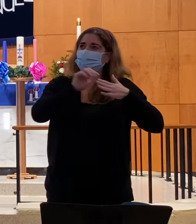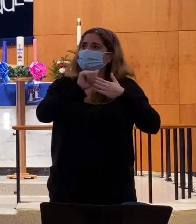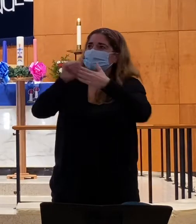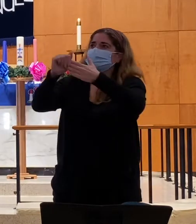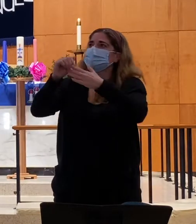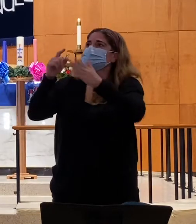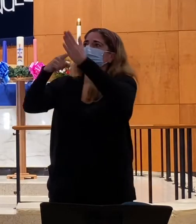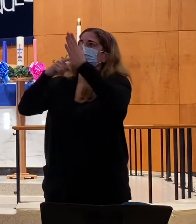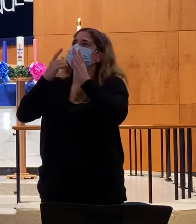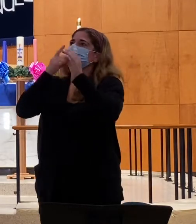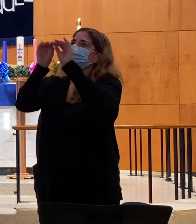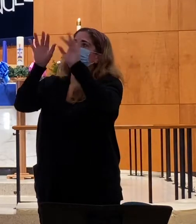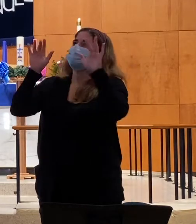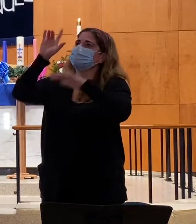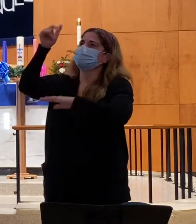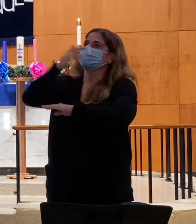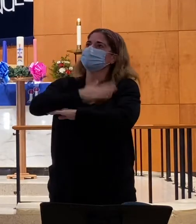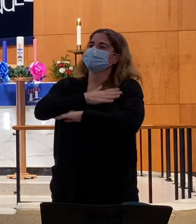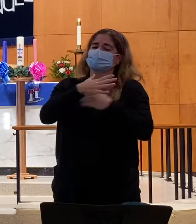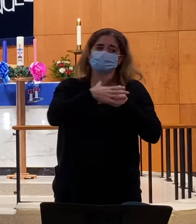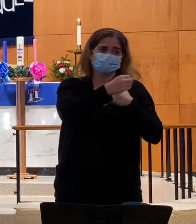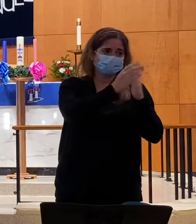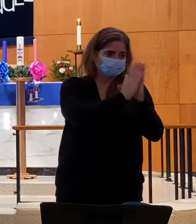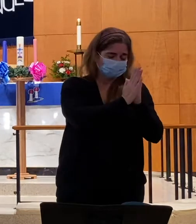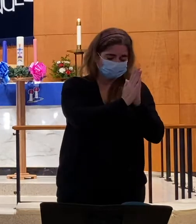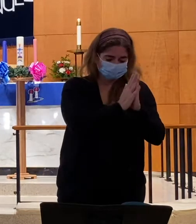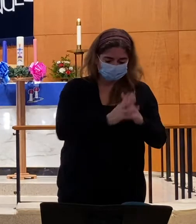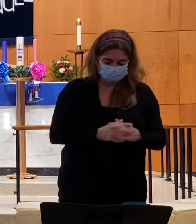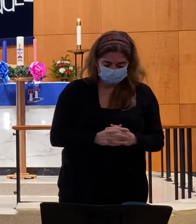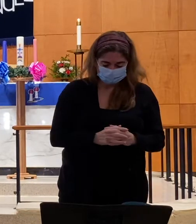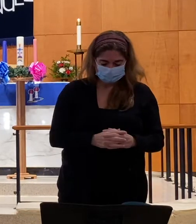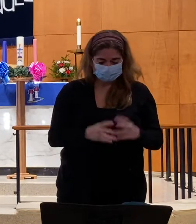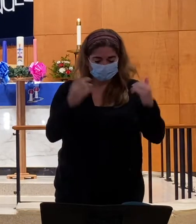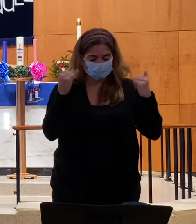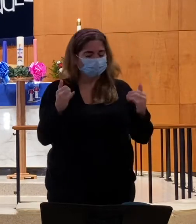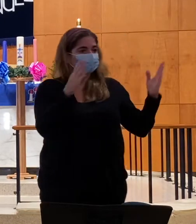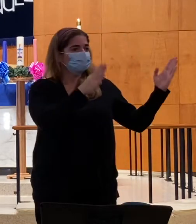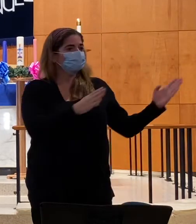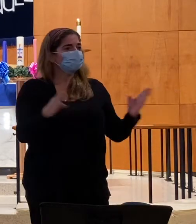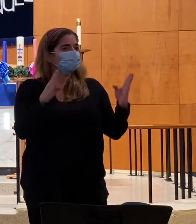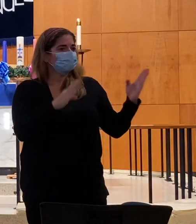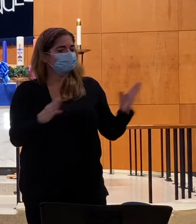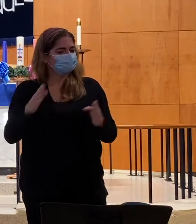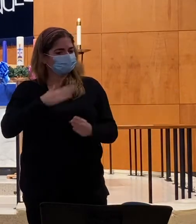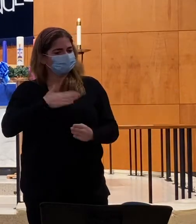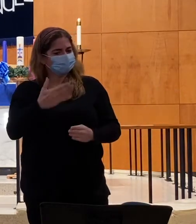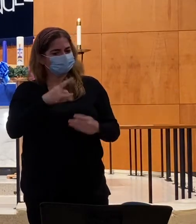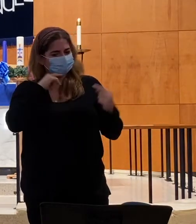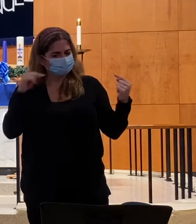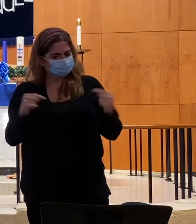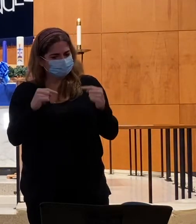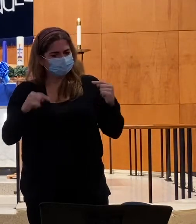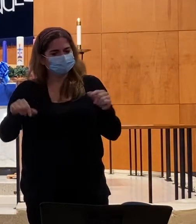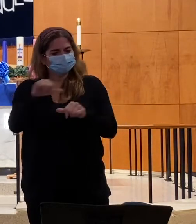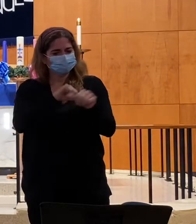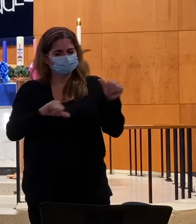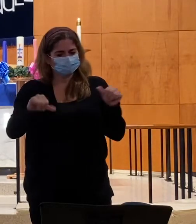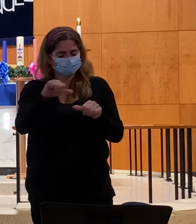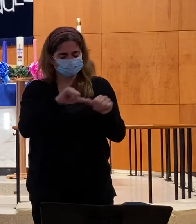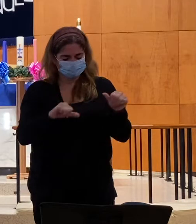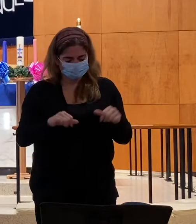light of grace. Amen. Let us now prepare the way of the Lord by confessing our sin against God and our